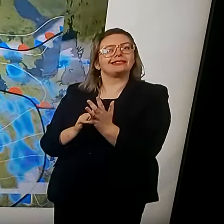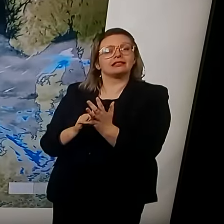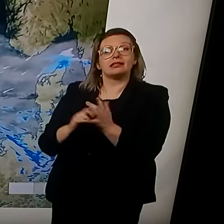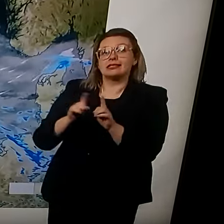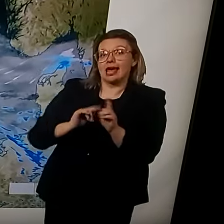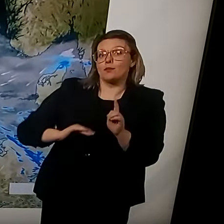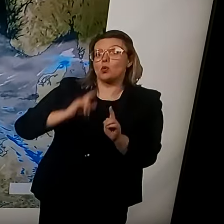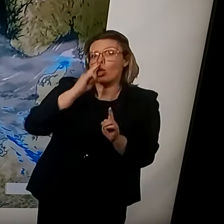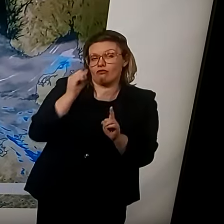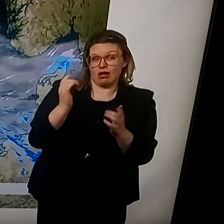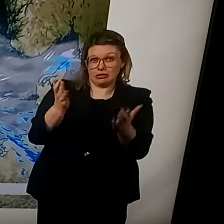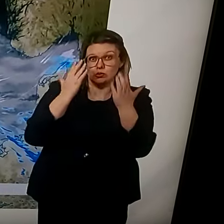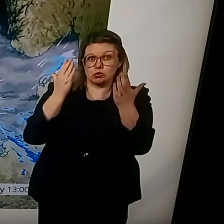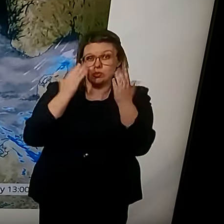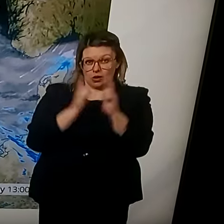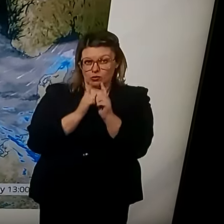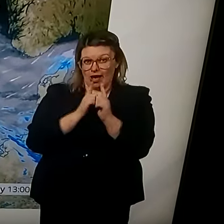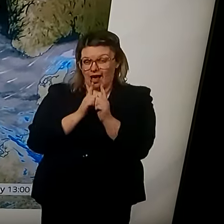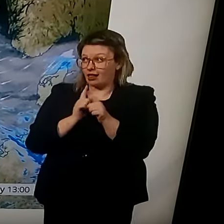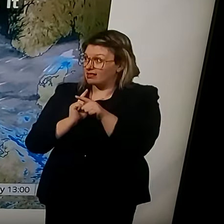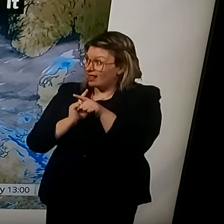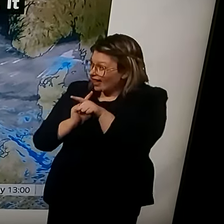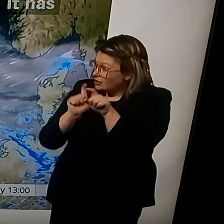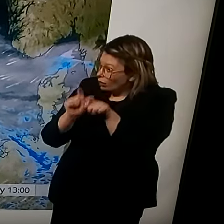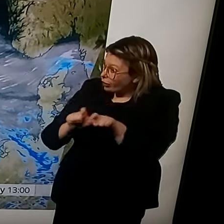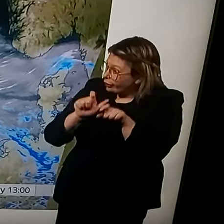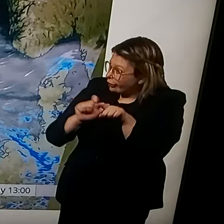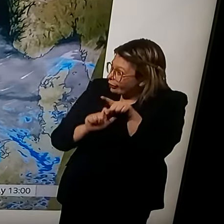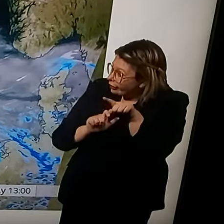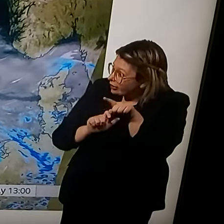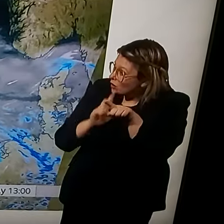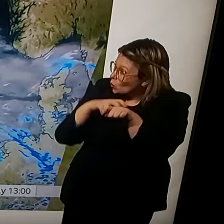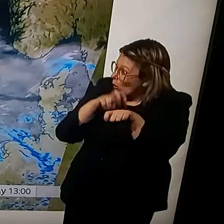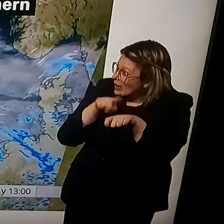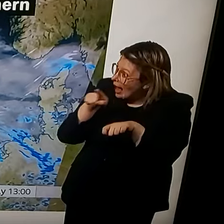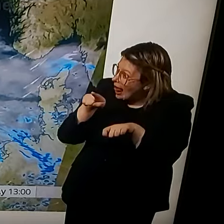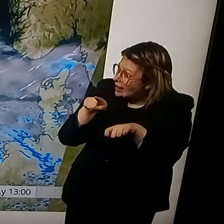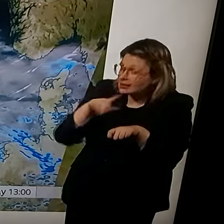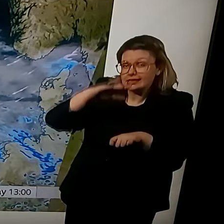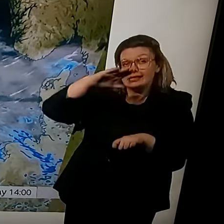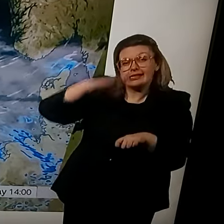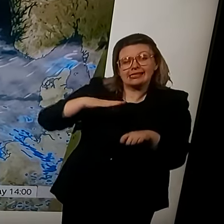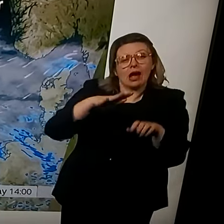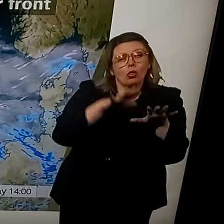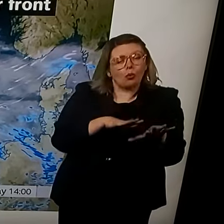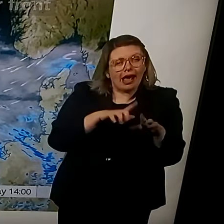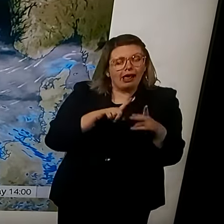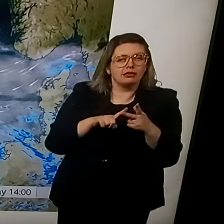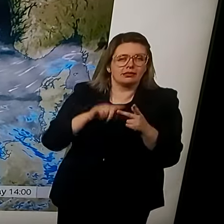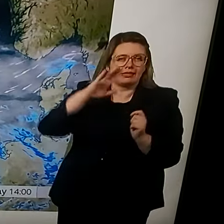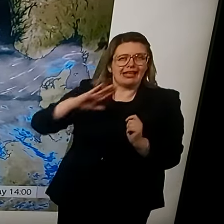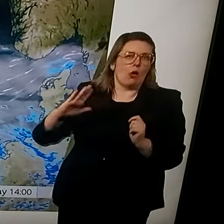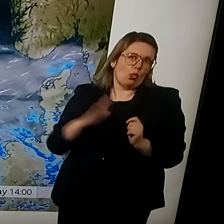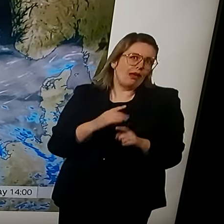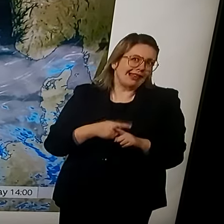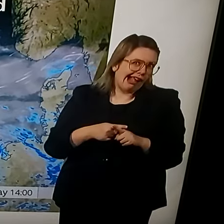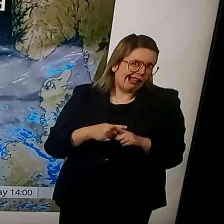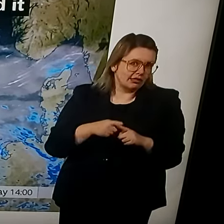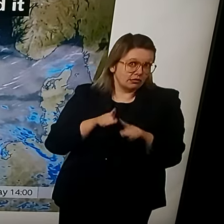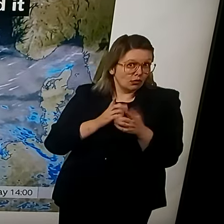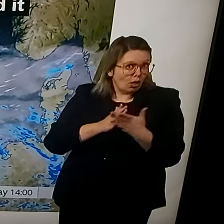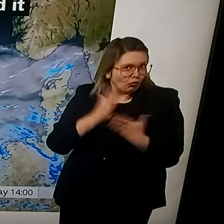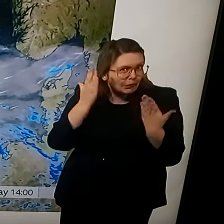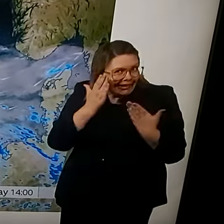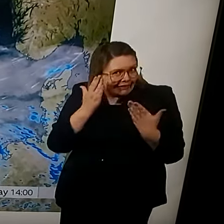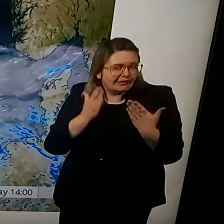as well. This is where the project was consistent. It's going to hang around across the parts of Northern Ireland, South Wales, South West England, not just for this afternoon, but tonight